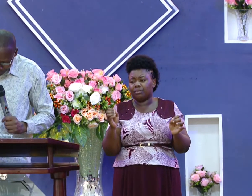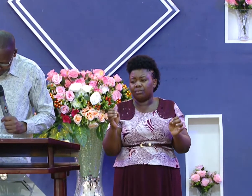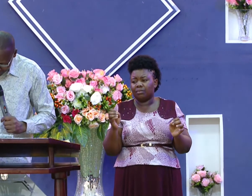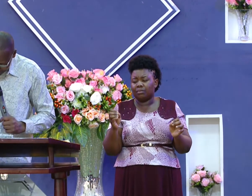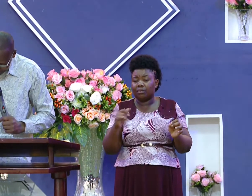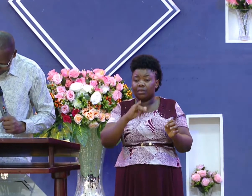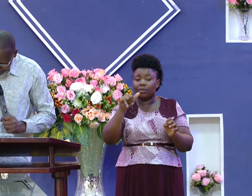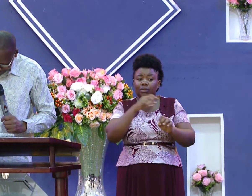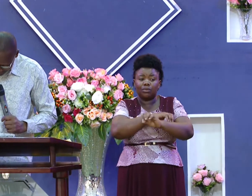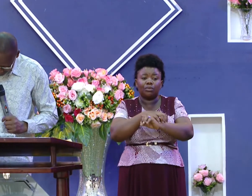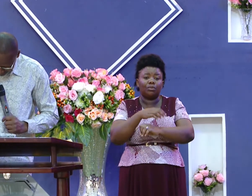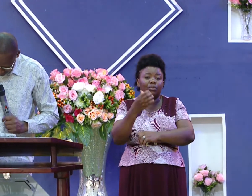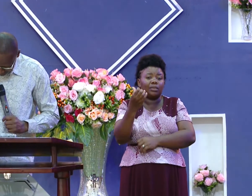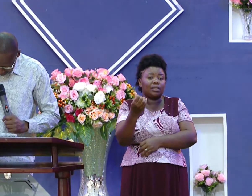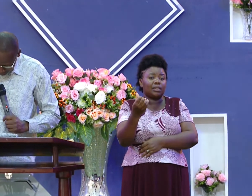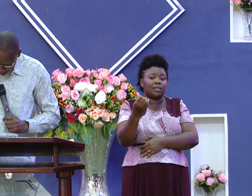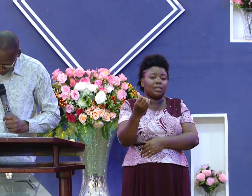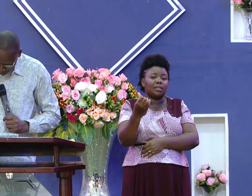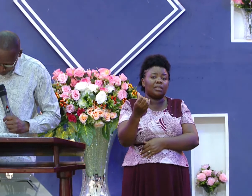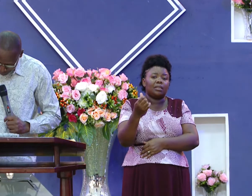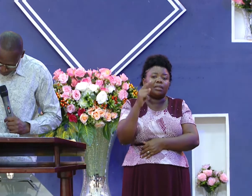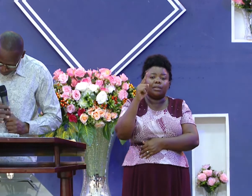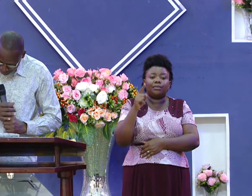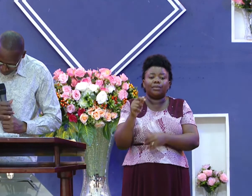metal. He says in Job